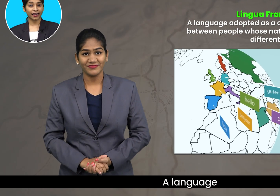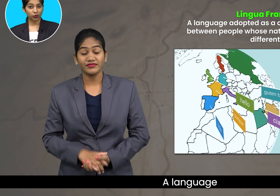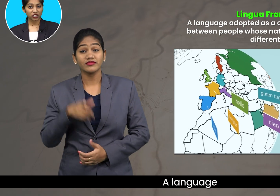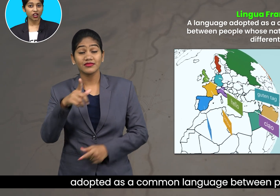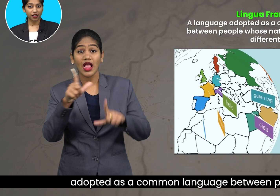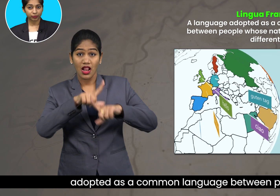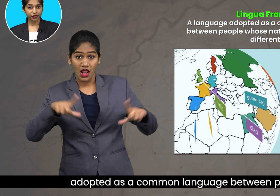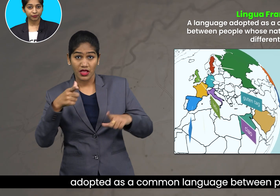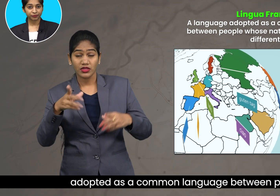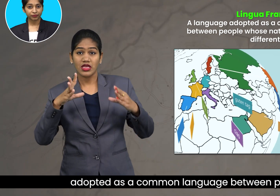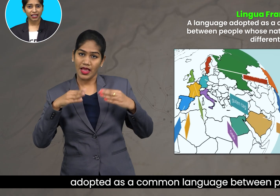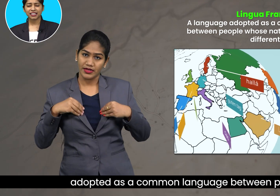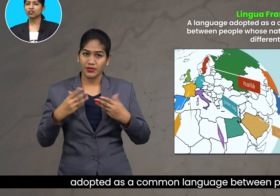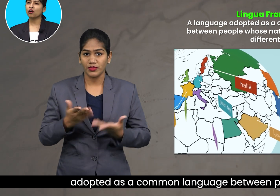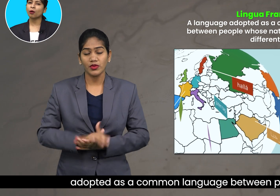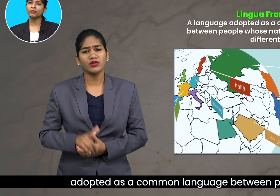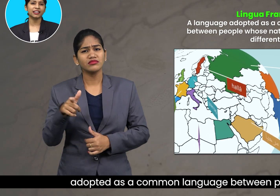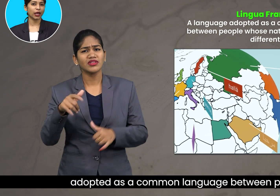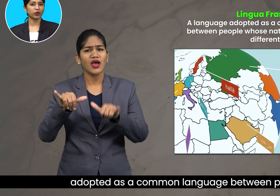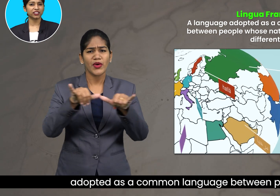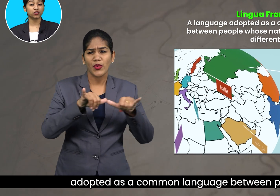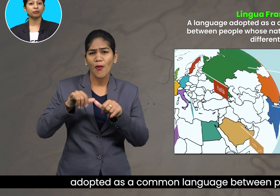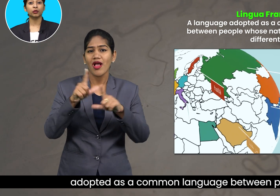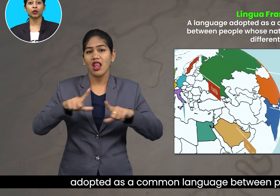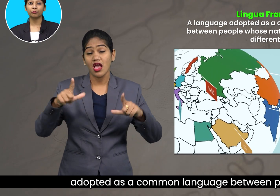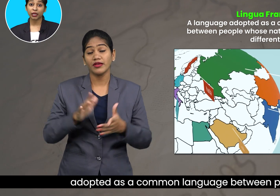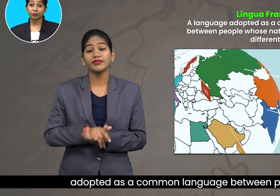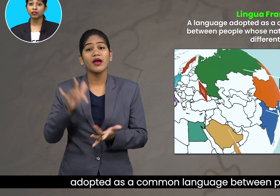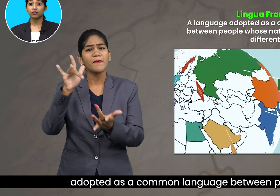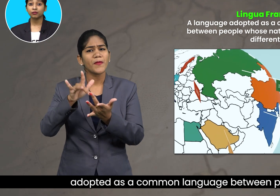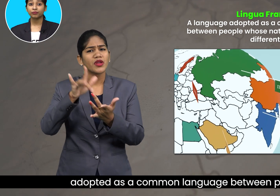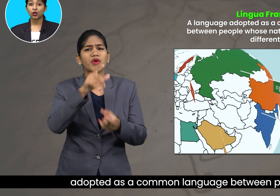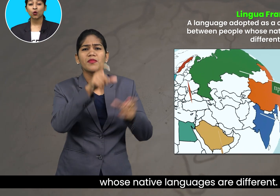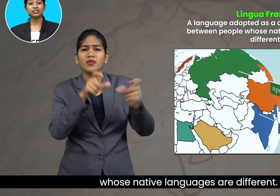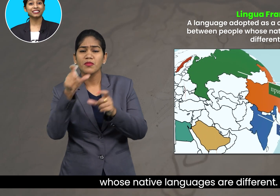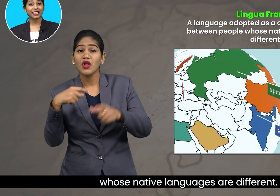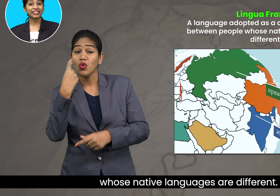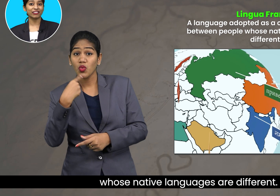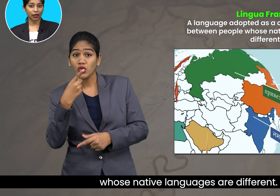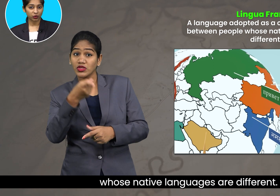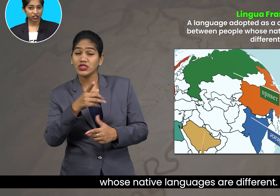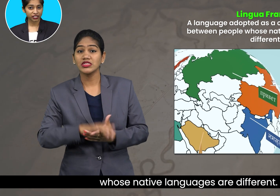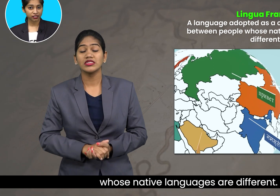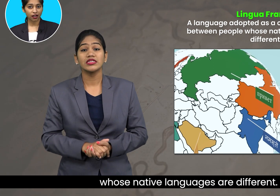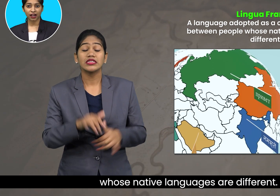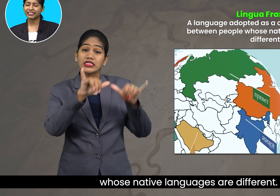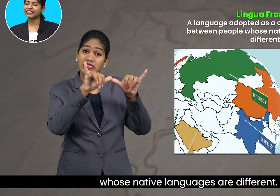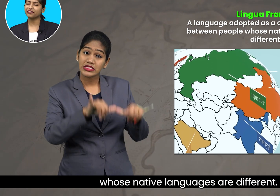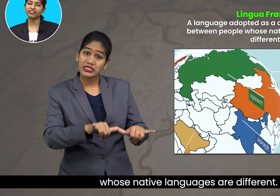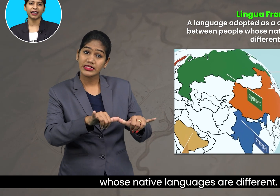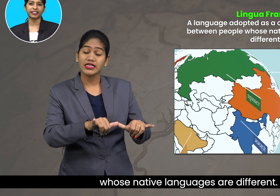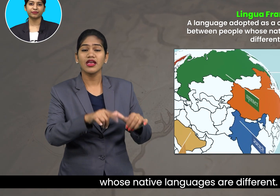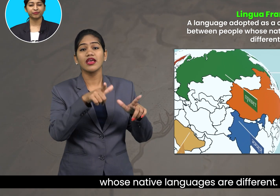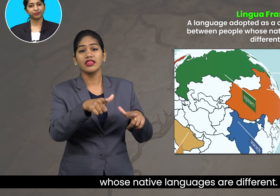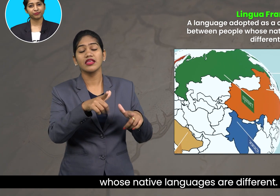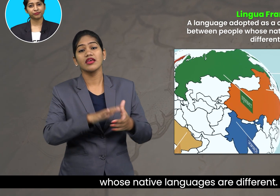a language adapted as a common language between people whose native languages are